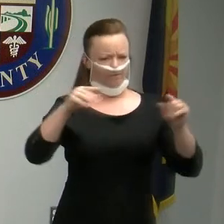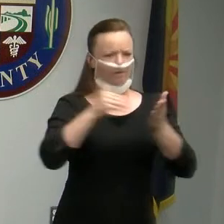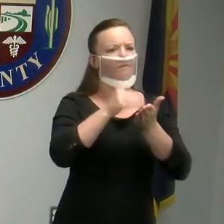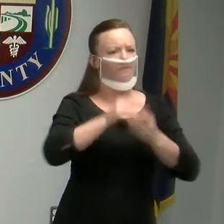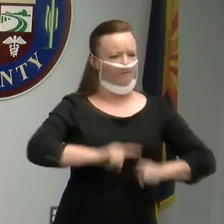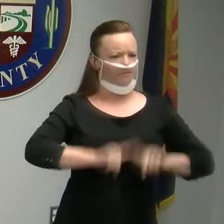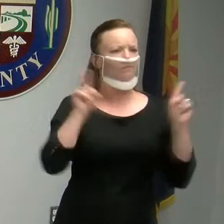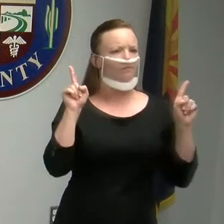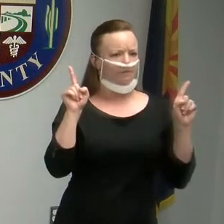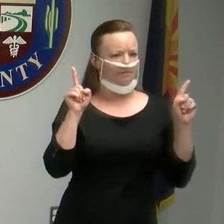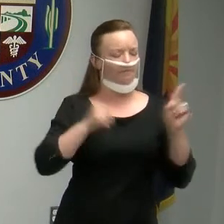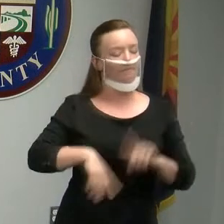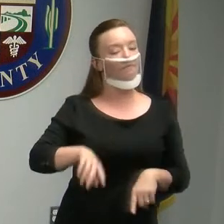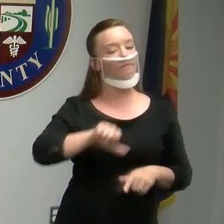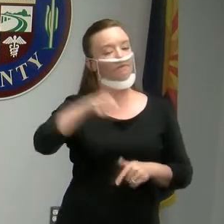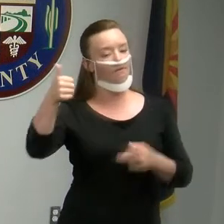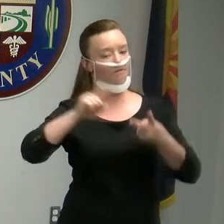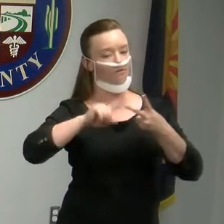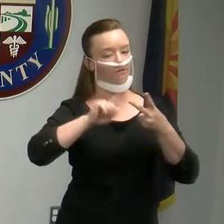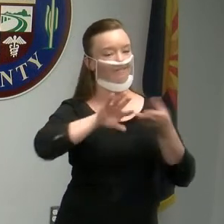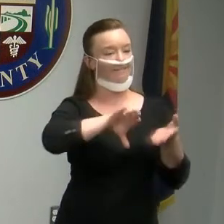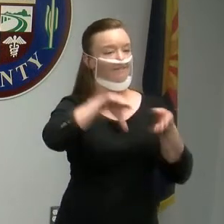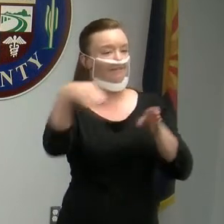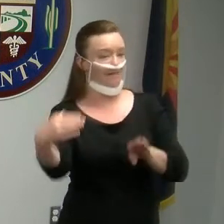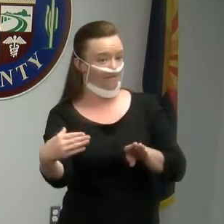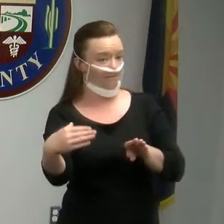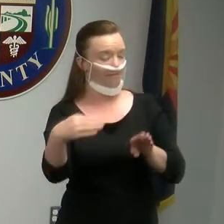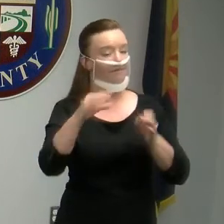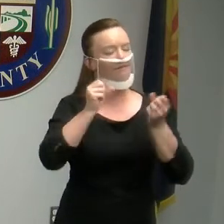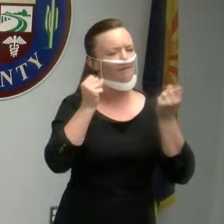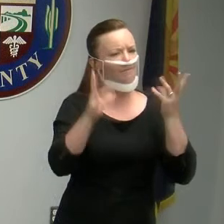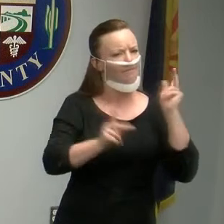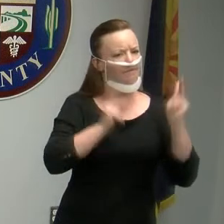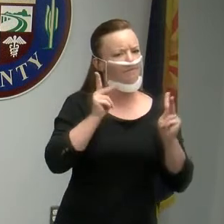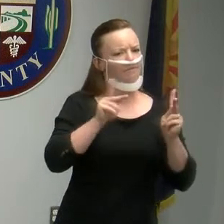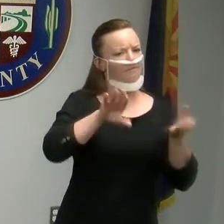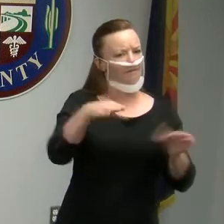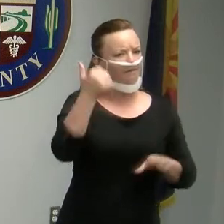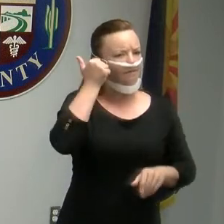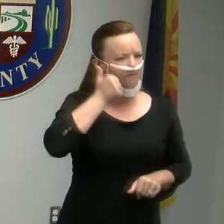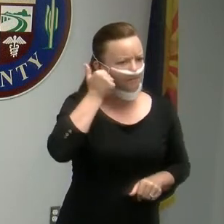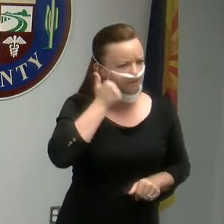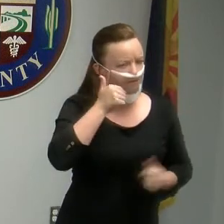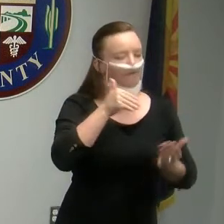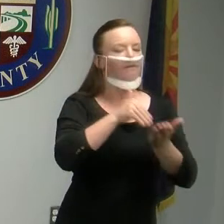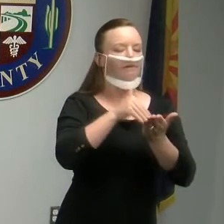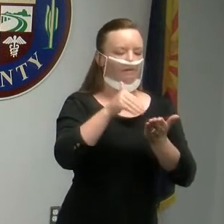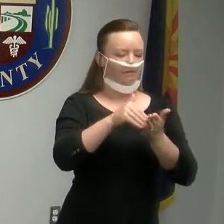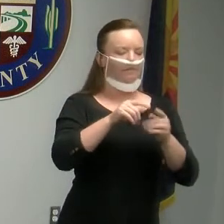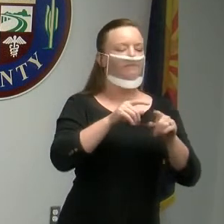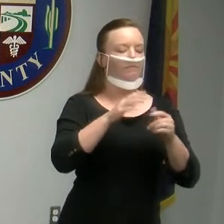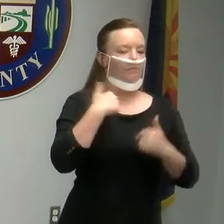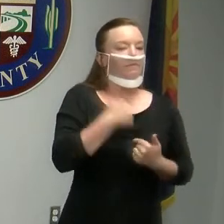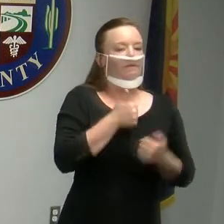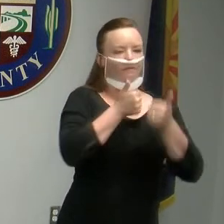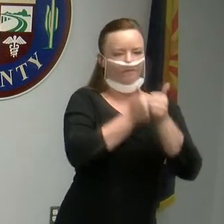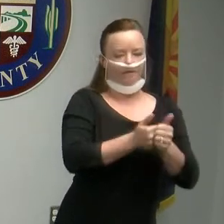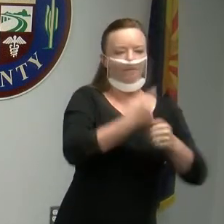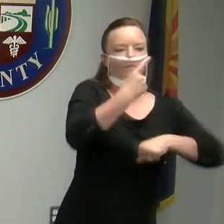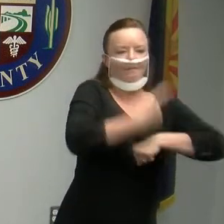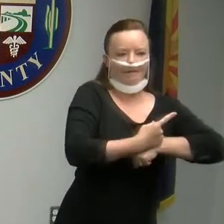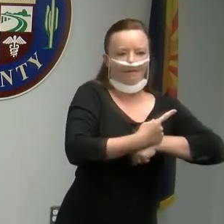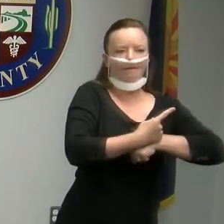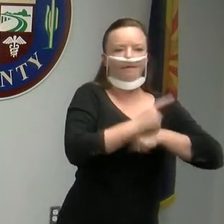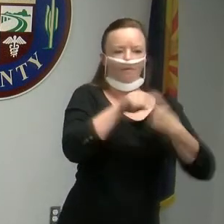died each day, it's actually based on the date of death. So sometimes you'll hear on the radio that there were